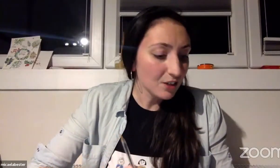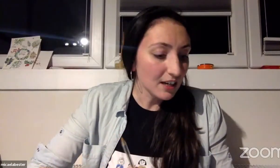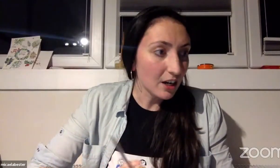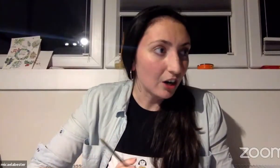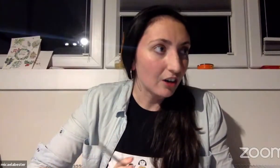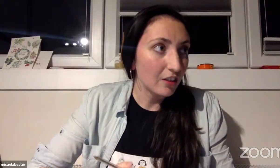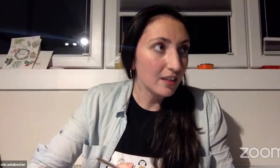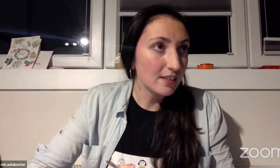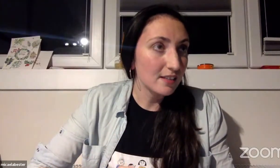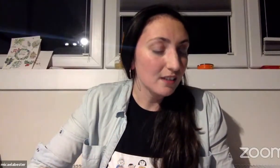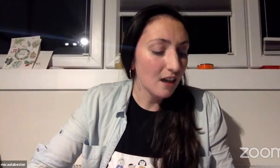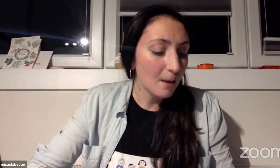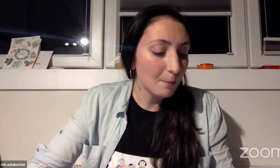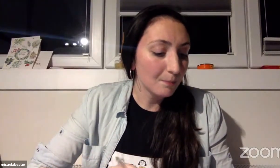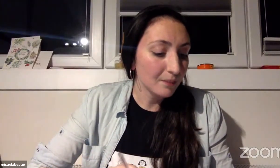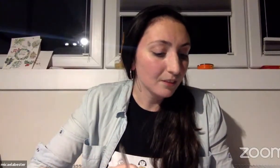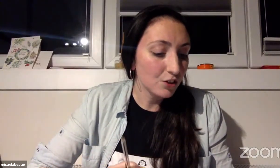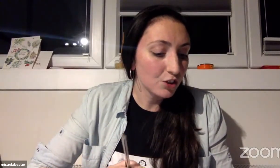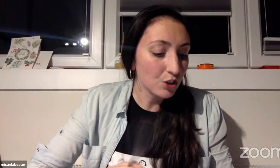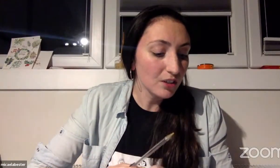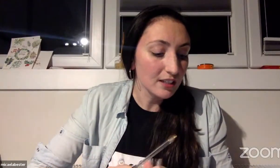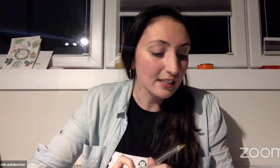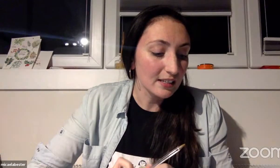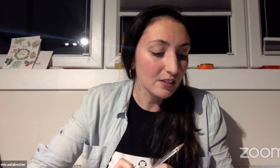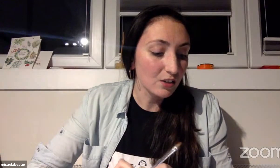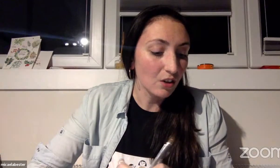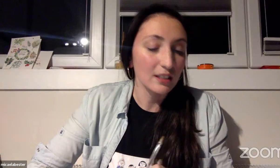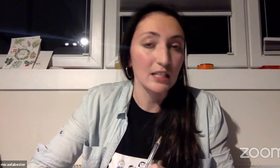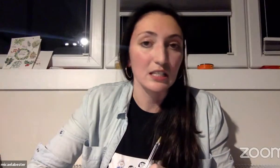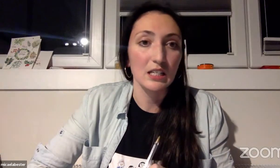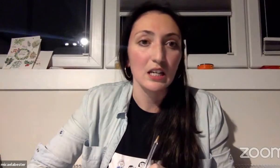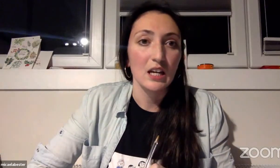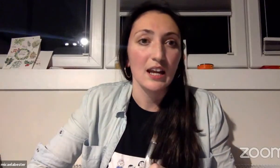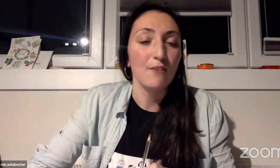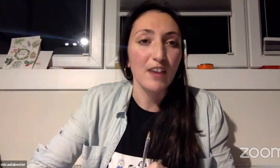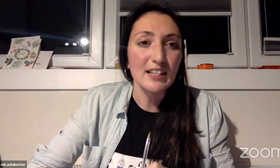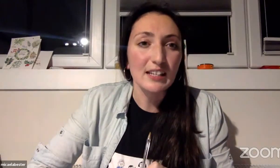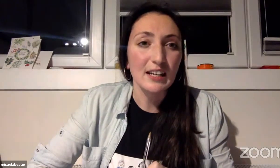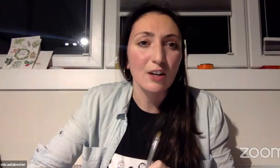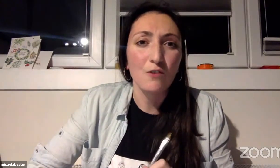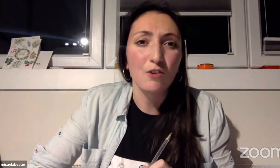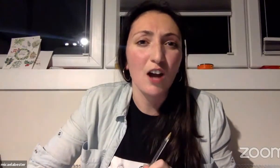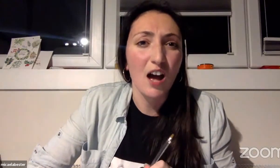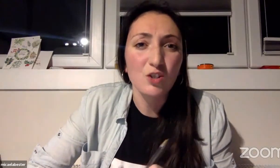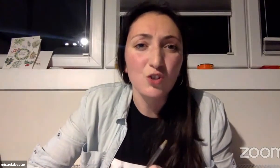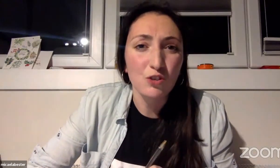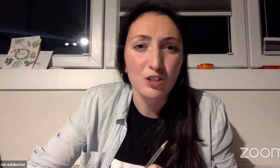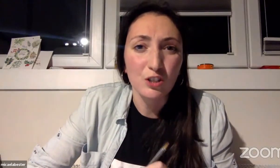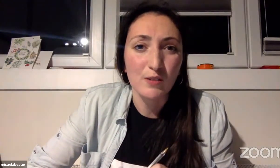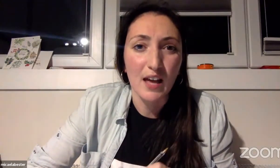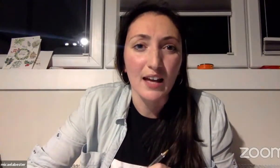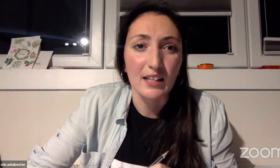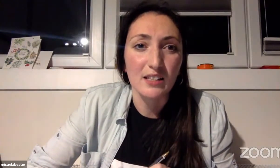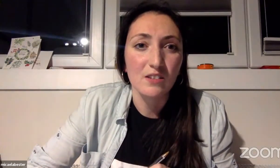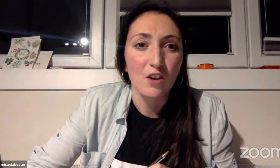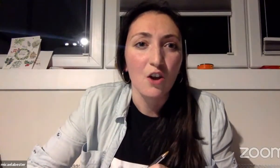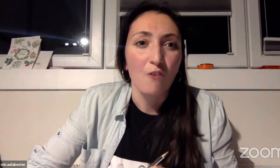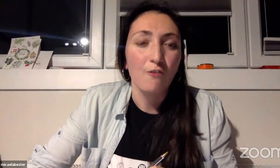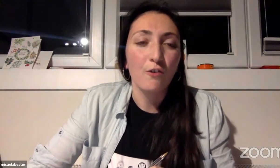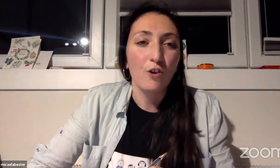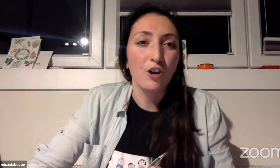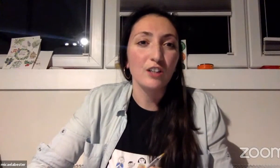was last year, this student in Scotland invented over 100 new